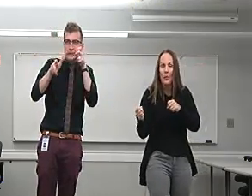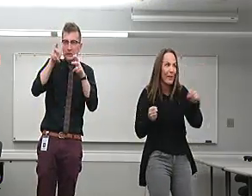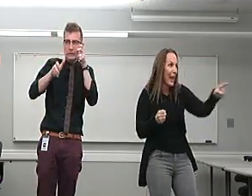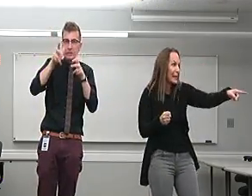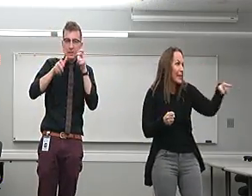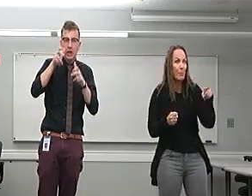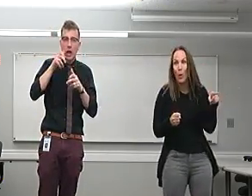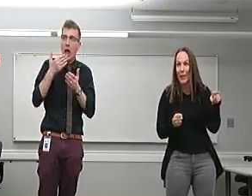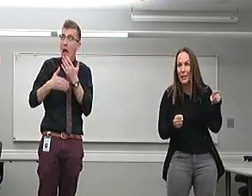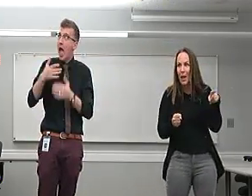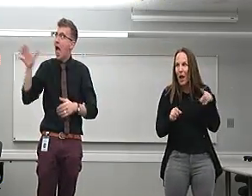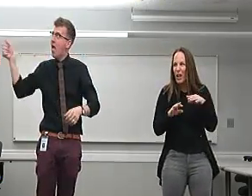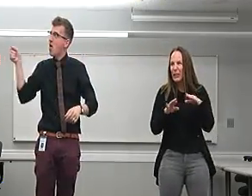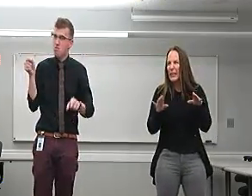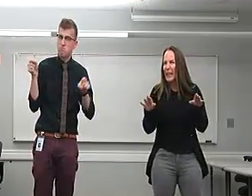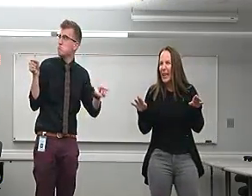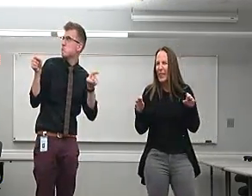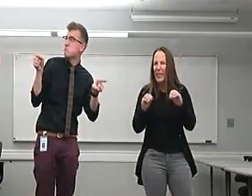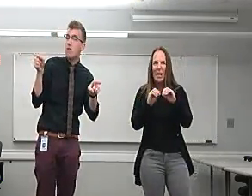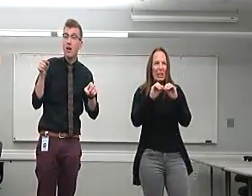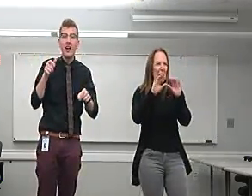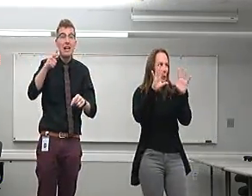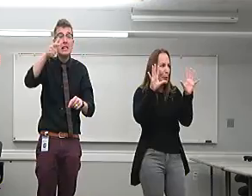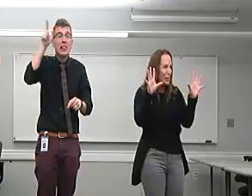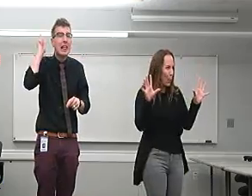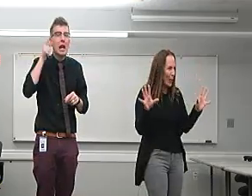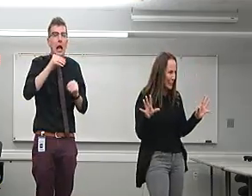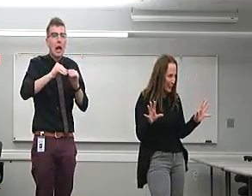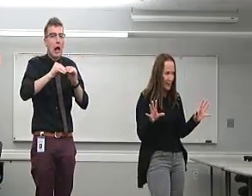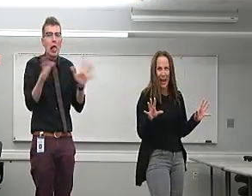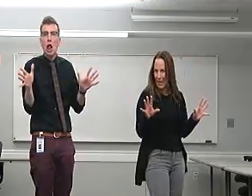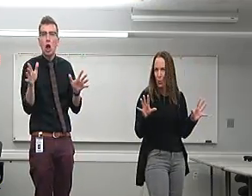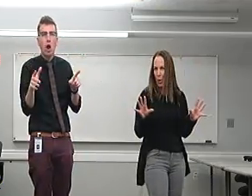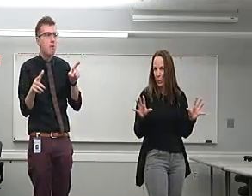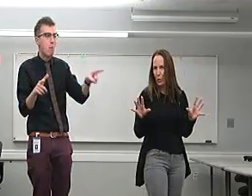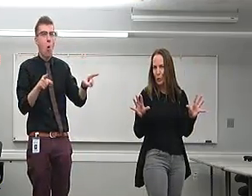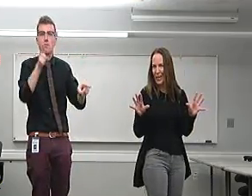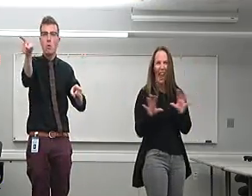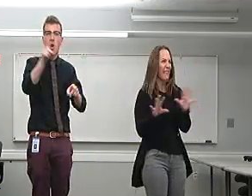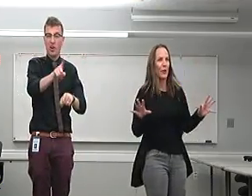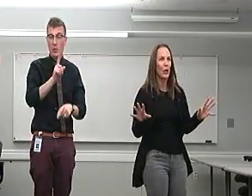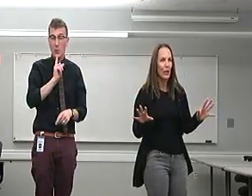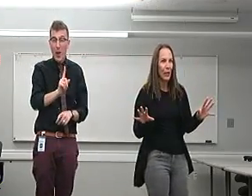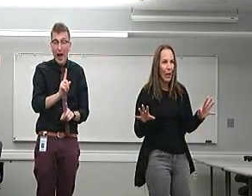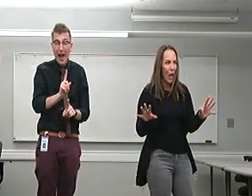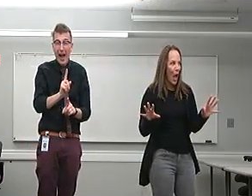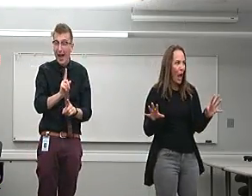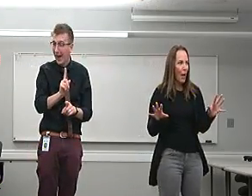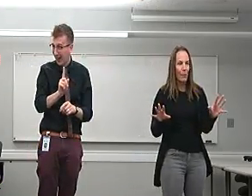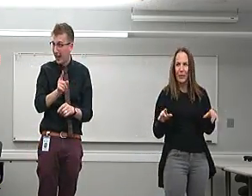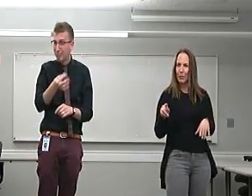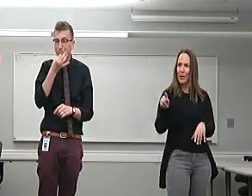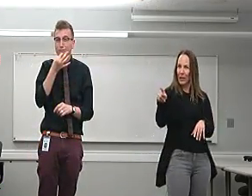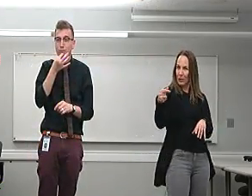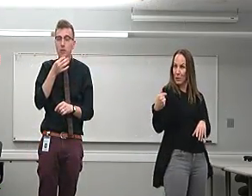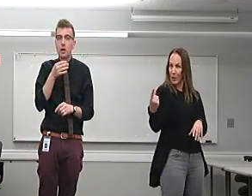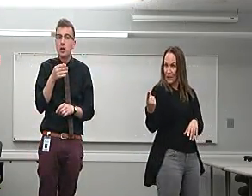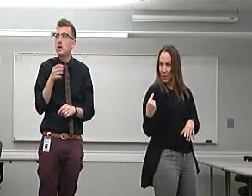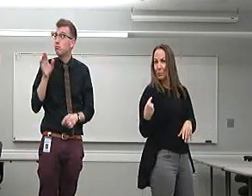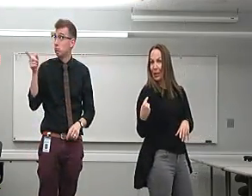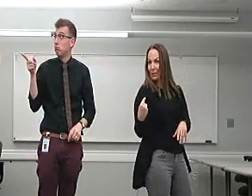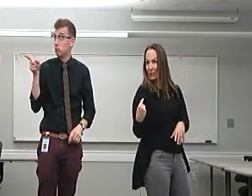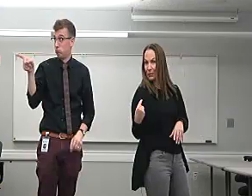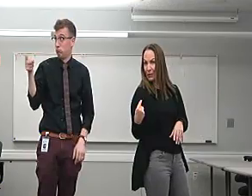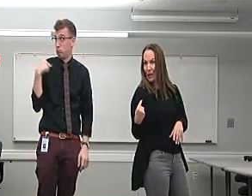point. Leah had the clearest pointing of any 1-year-old ever. They would be like, you to me, you to me.